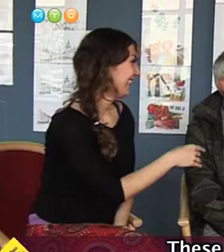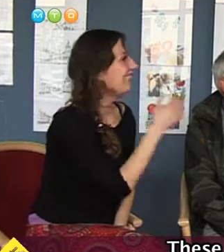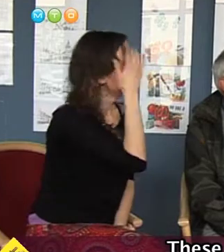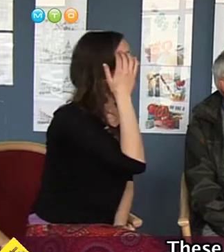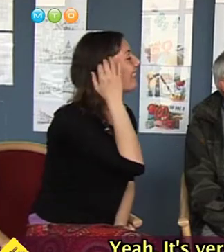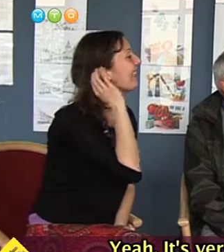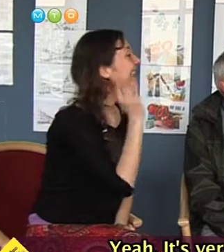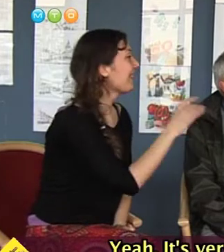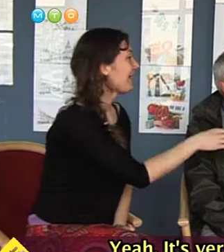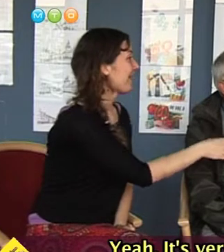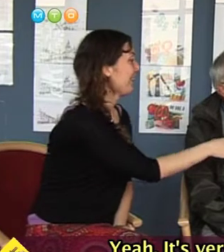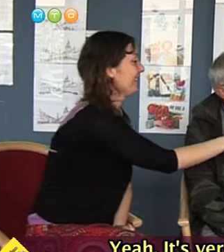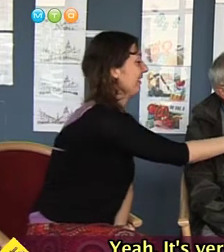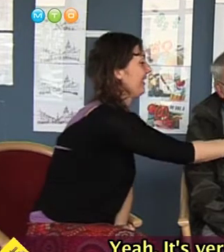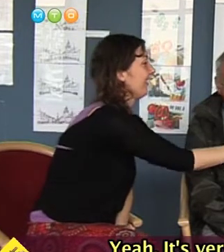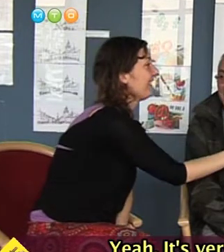Yeah.